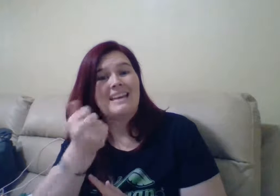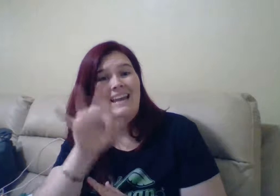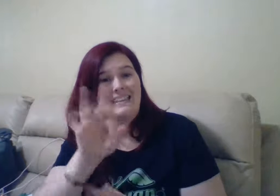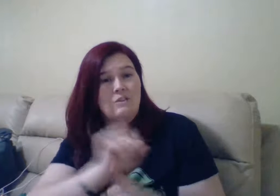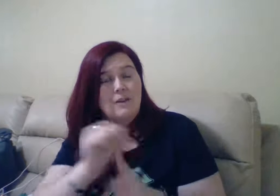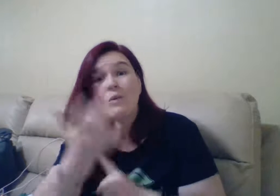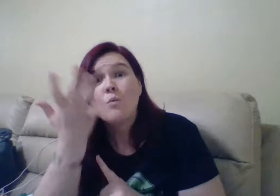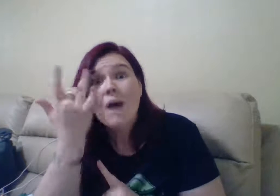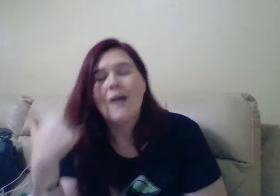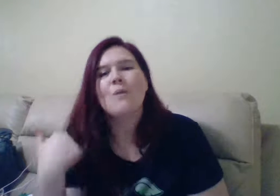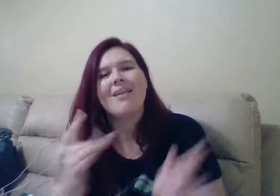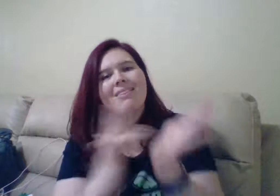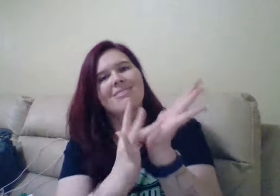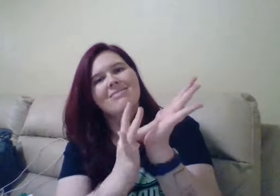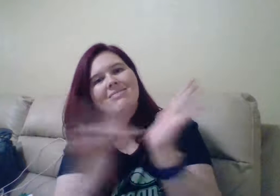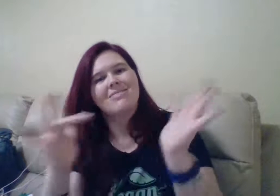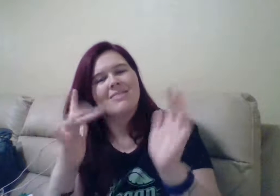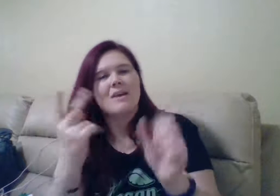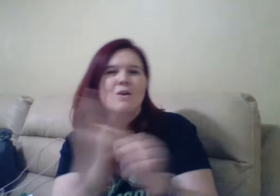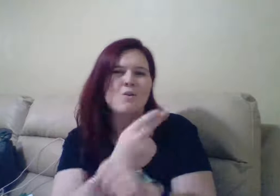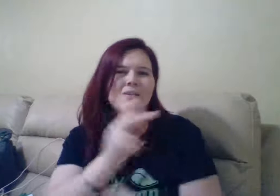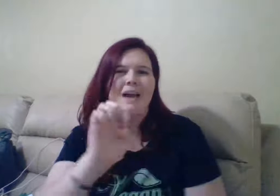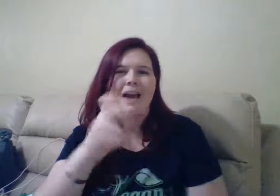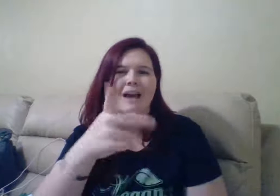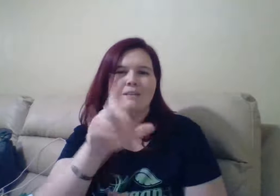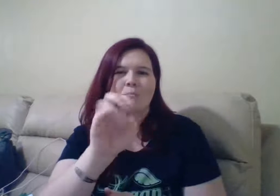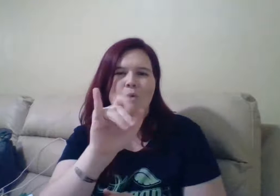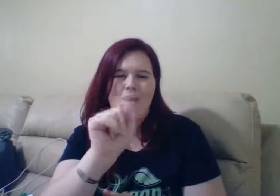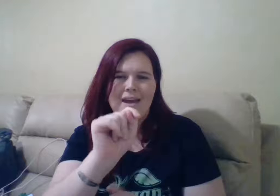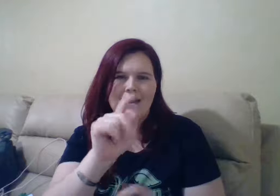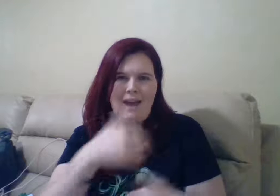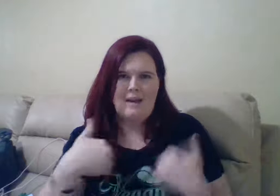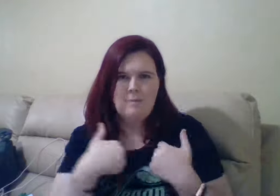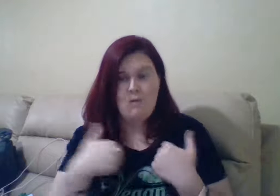It started because we kill and eat animals. And so now we're propping